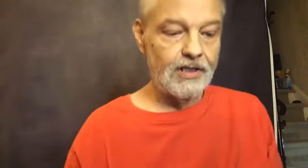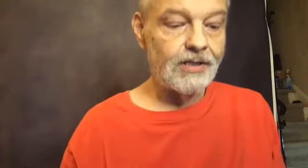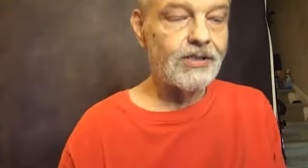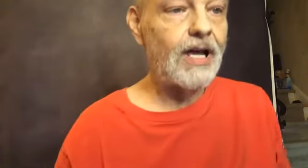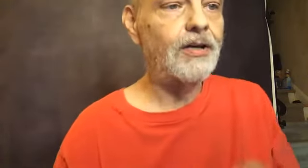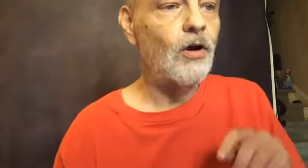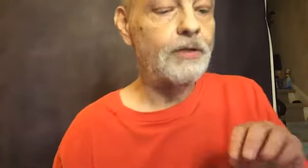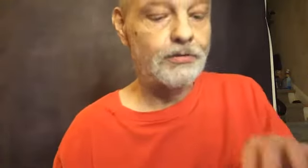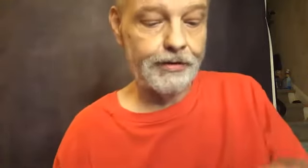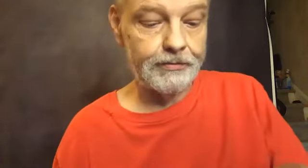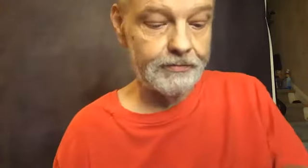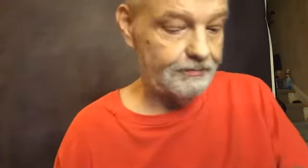So now you know up to trillion.